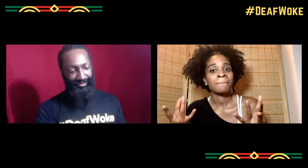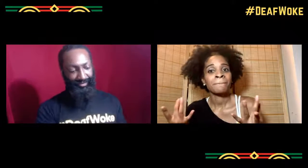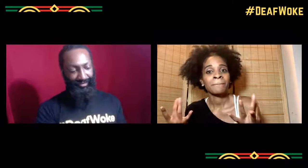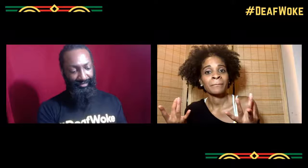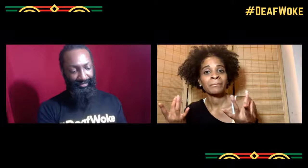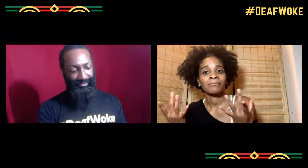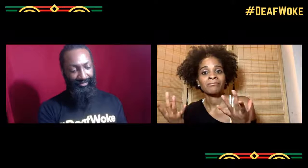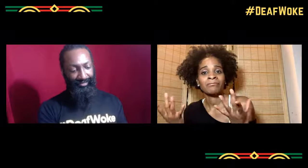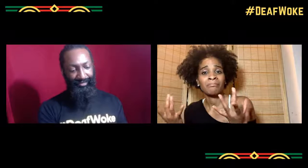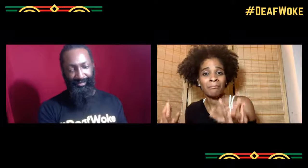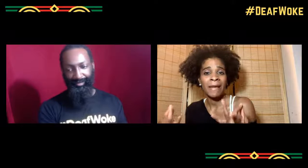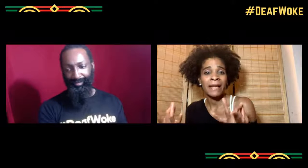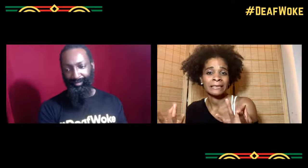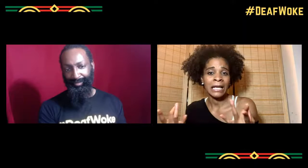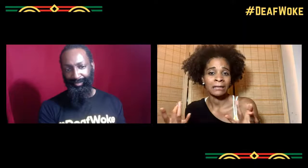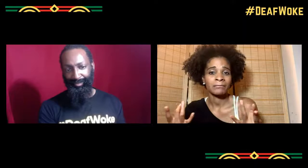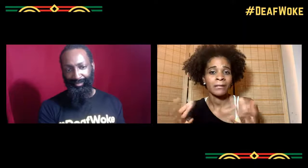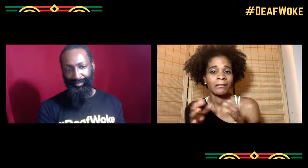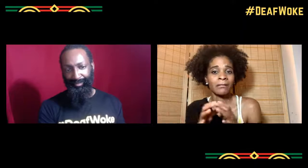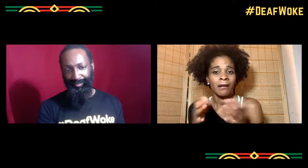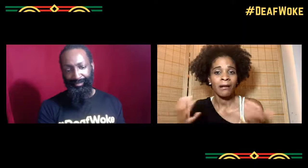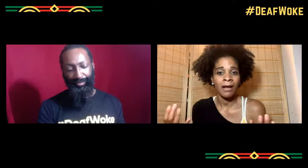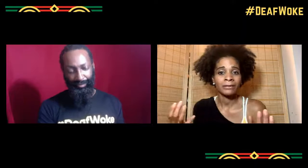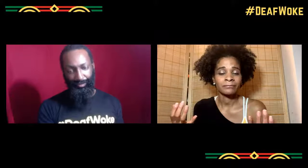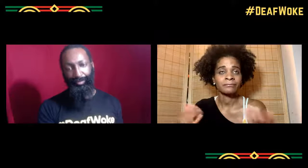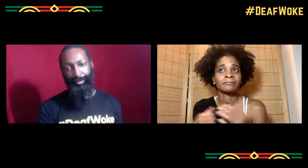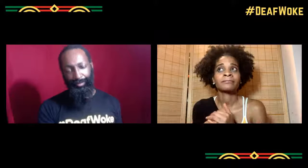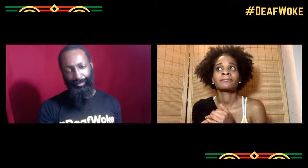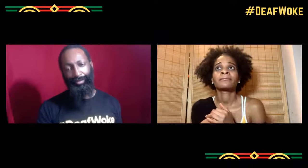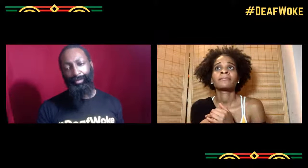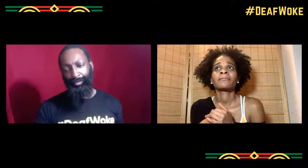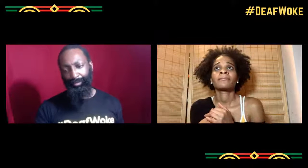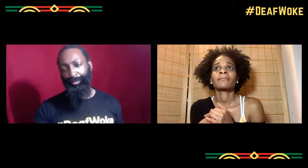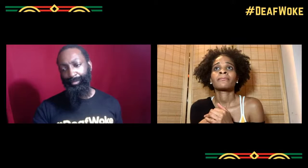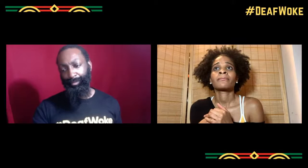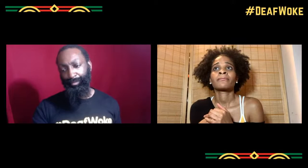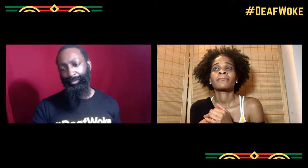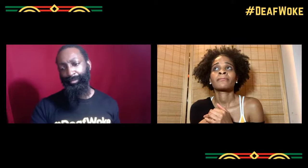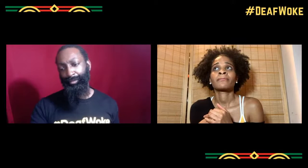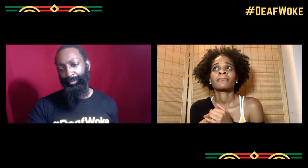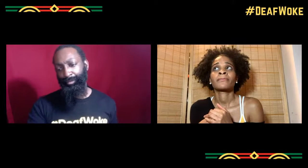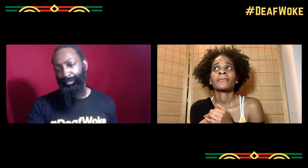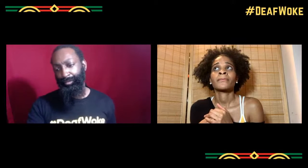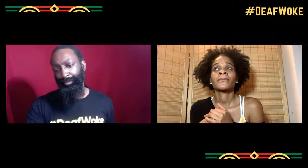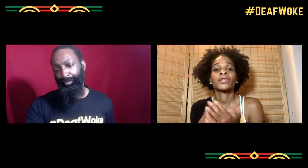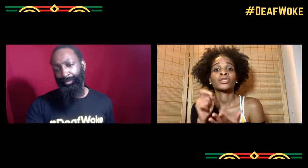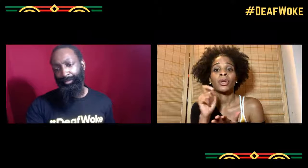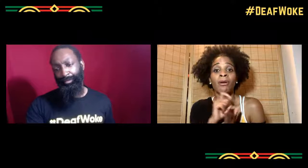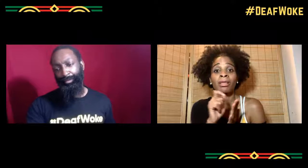question. I meditate. I meditate a lot.